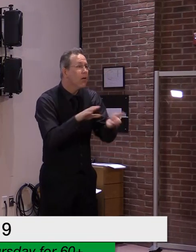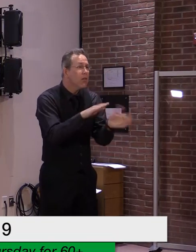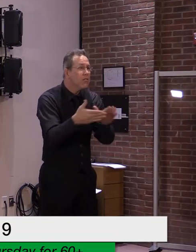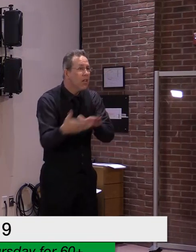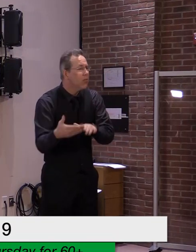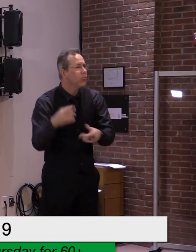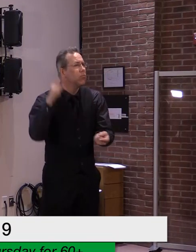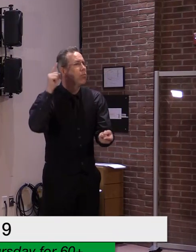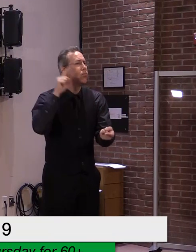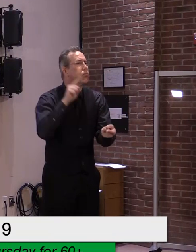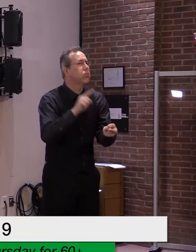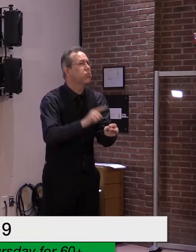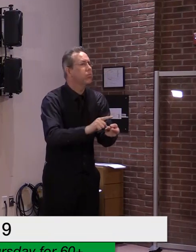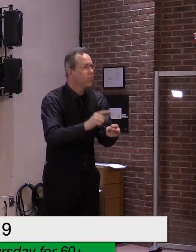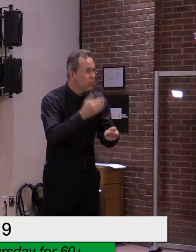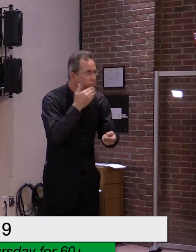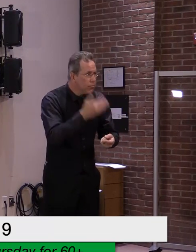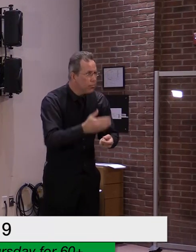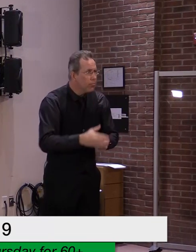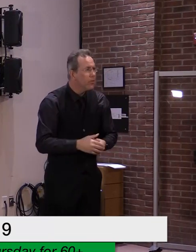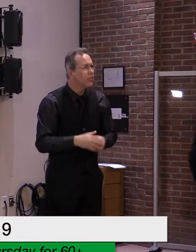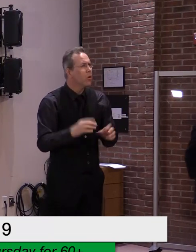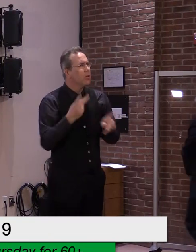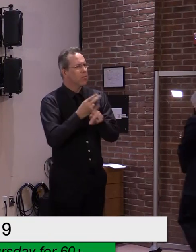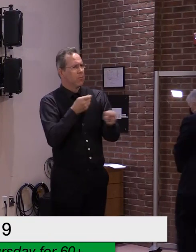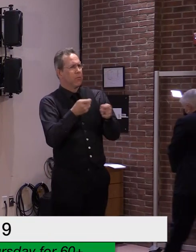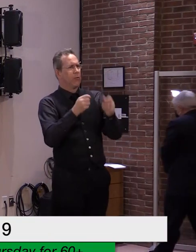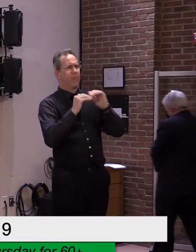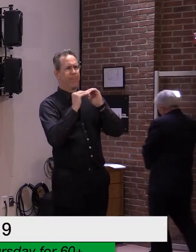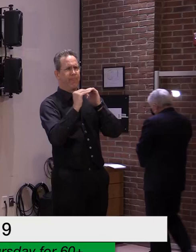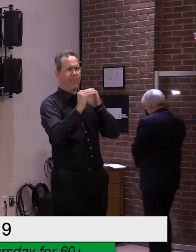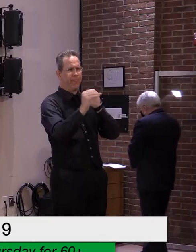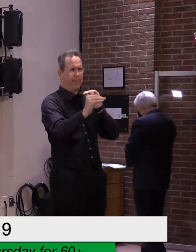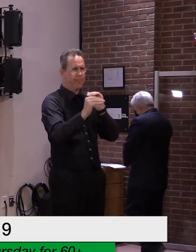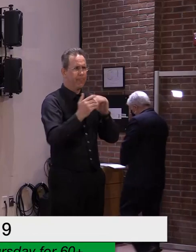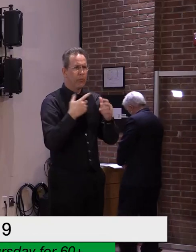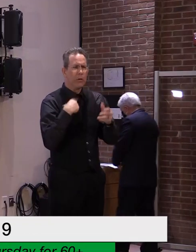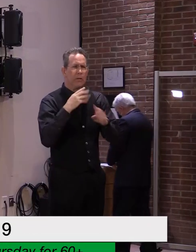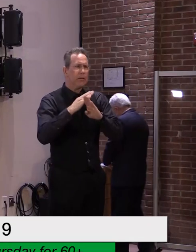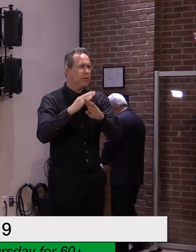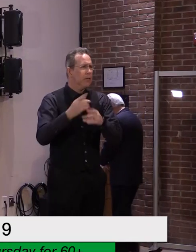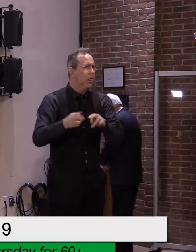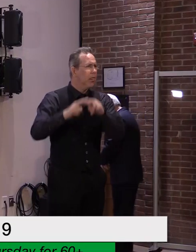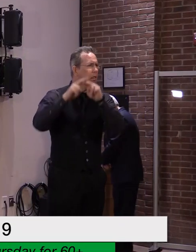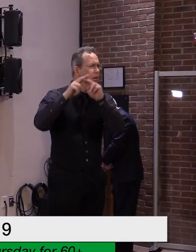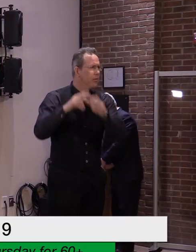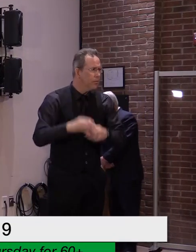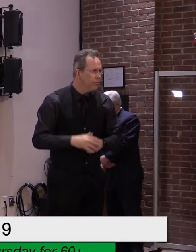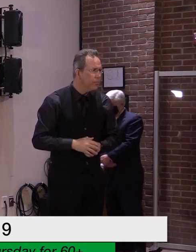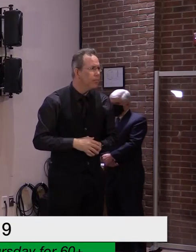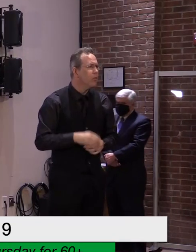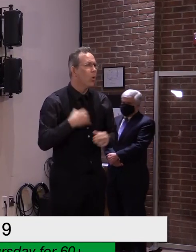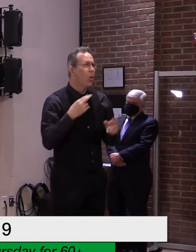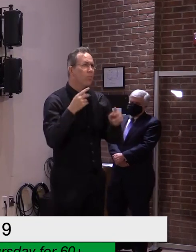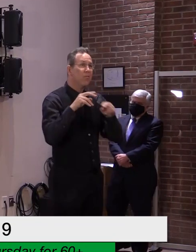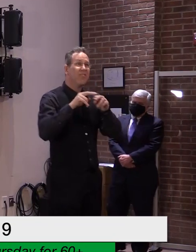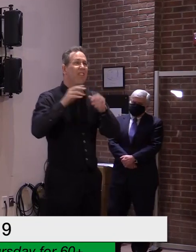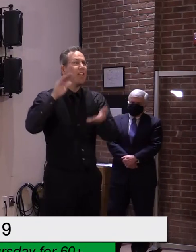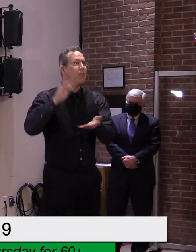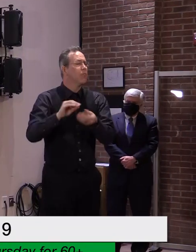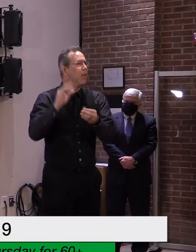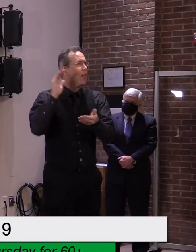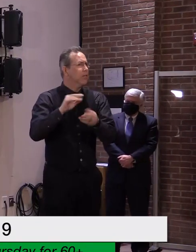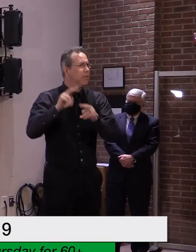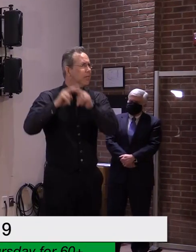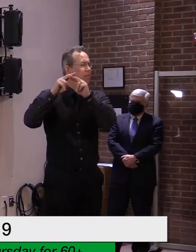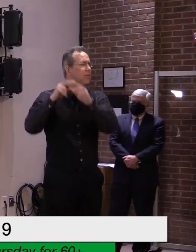cases have remained stable, even increased across the region, hospitalizations and deaths are continuing to fall as well. And with that, I